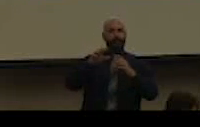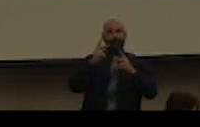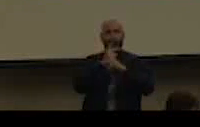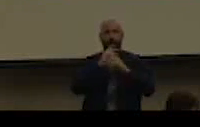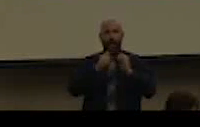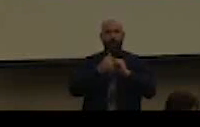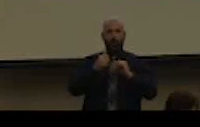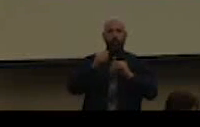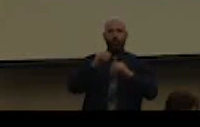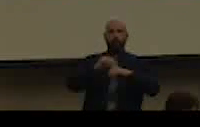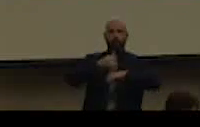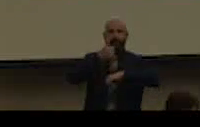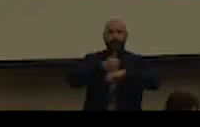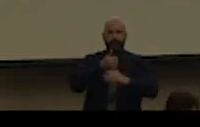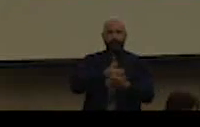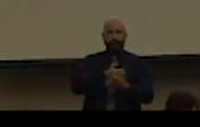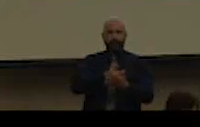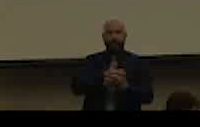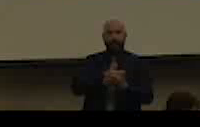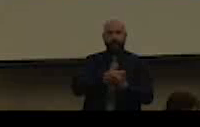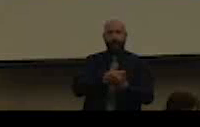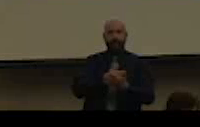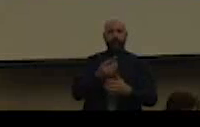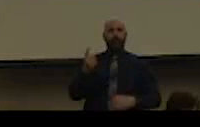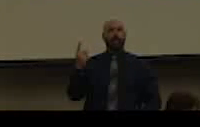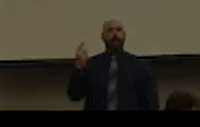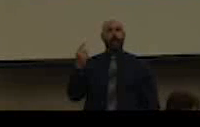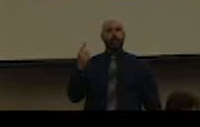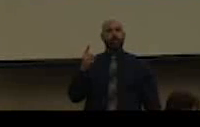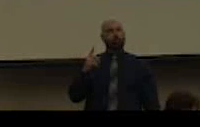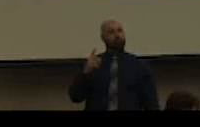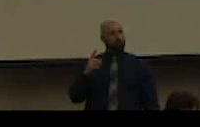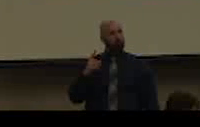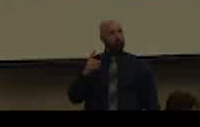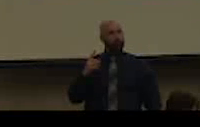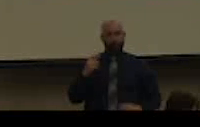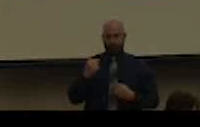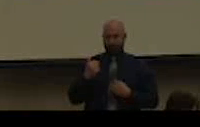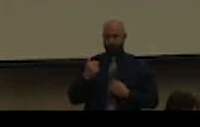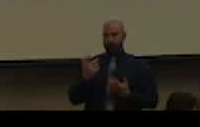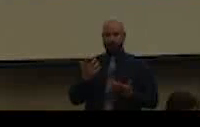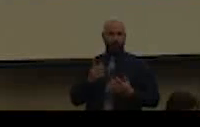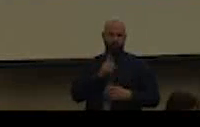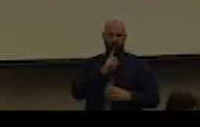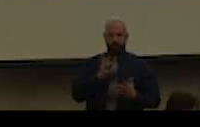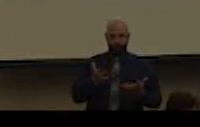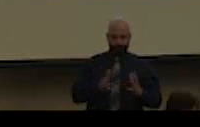momentum. Last year really was the first year, I think, since probably